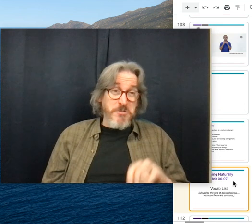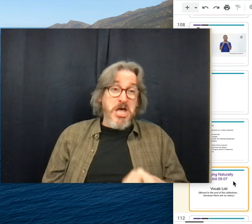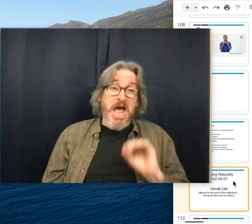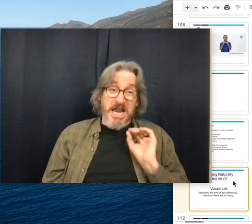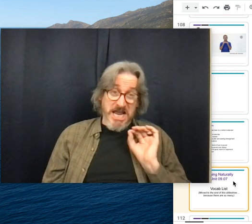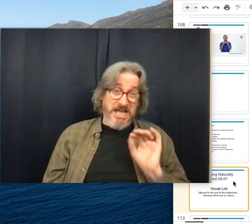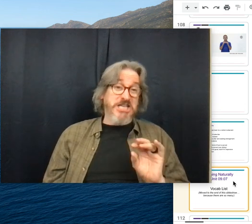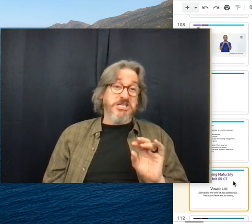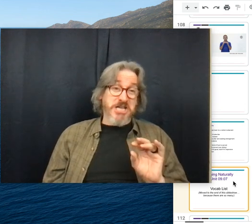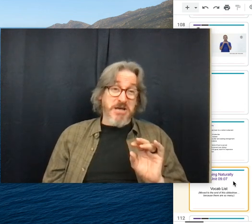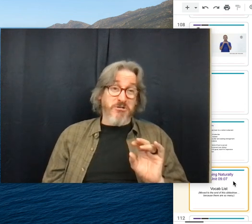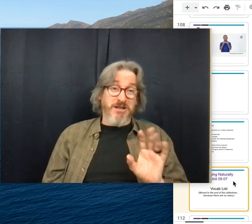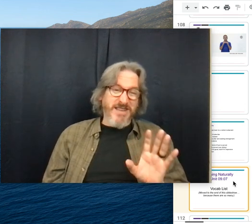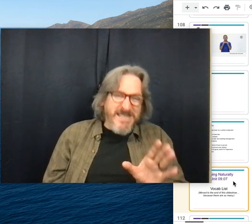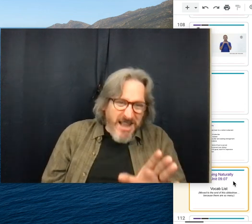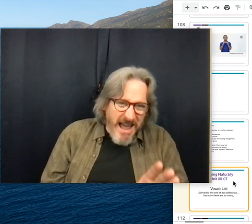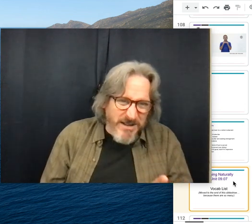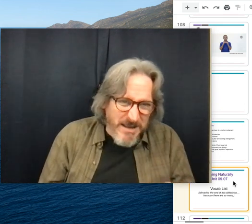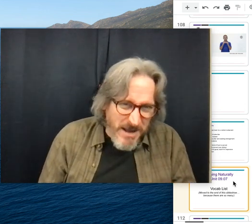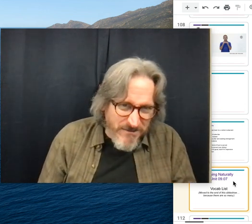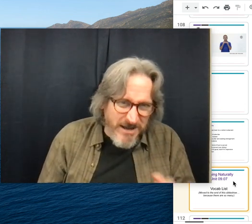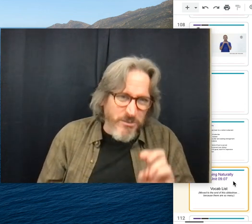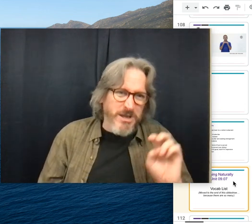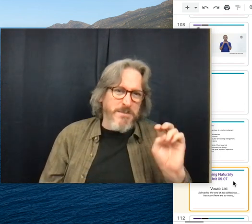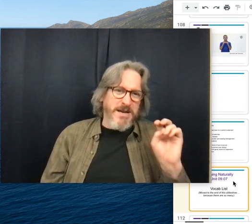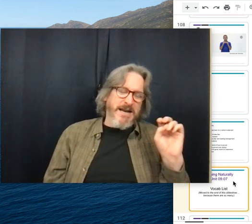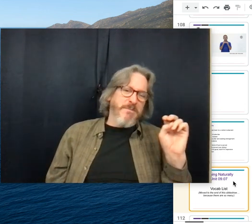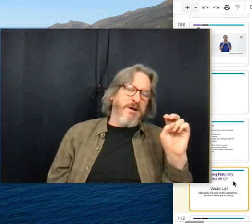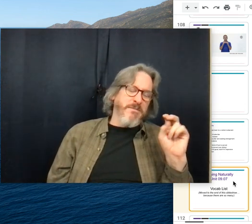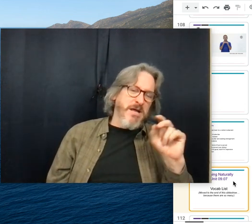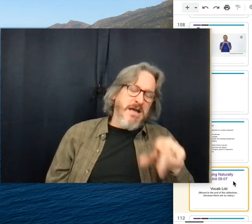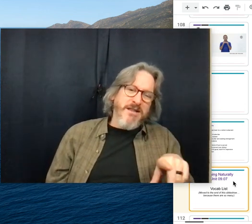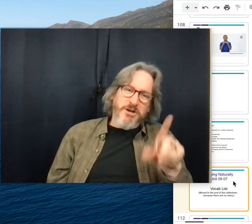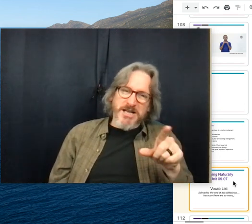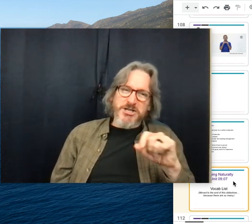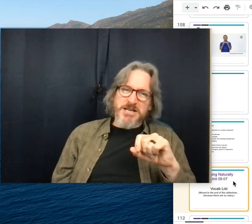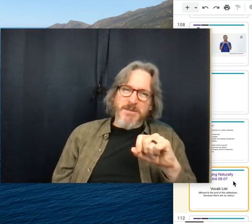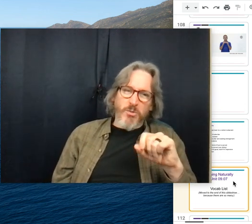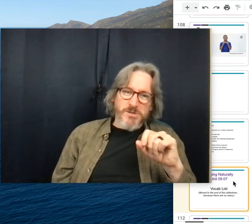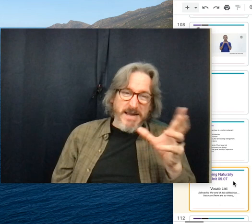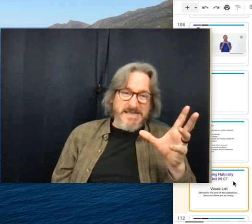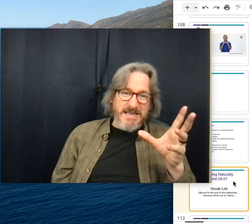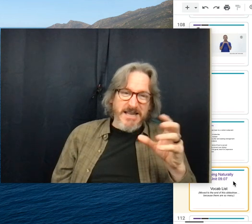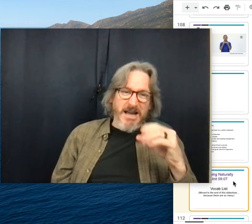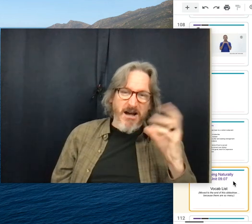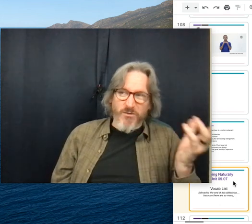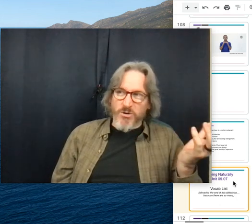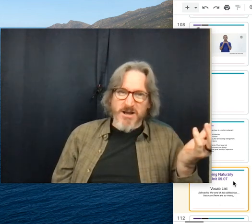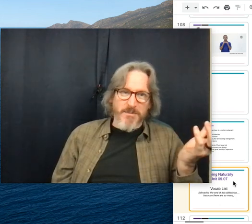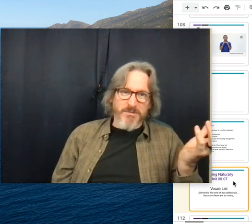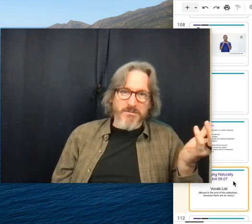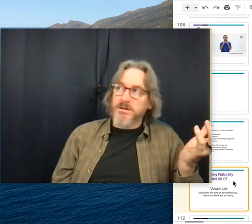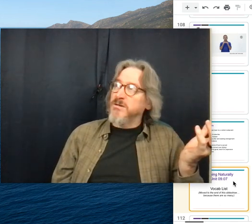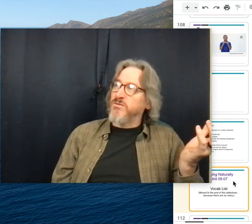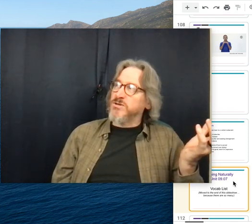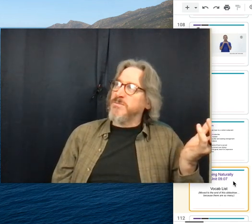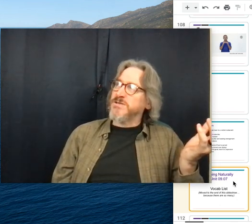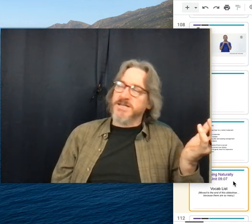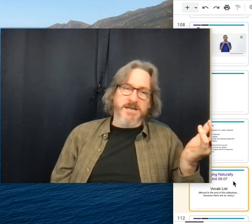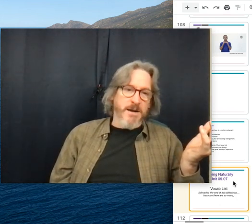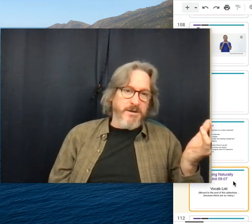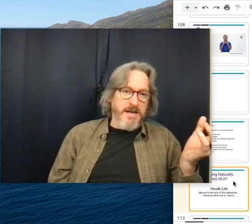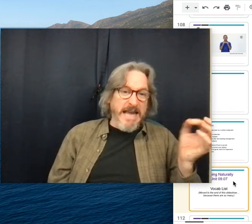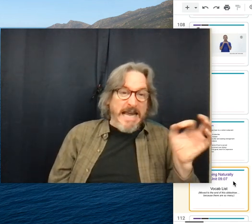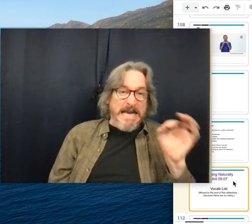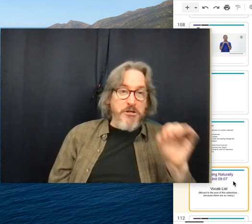themed, and their kitchen table, if they still have it, they may have had to eliminate it, but their kitchen table was basically a four top or